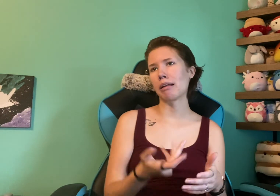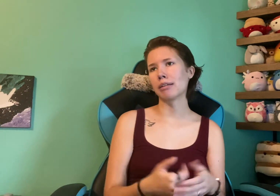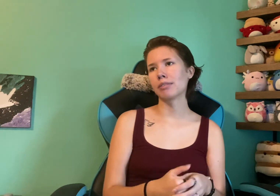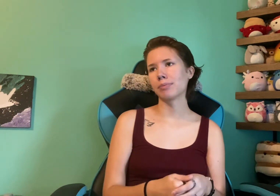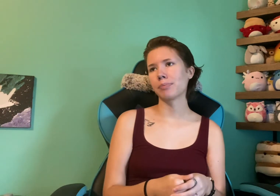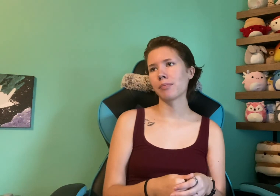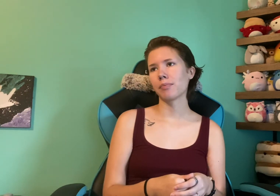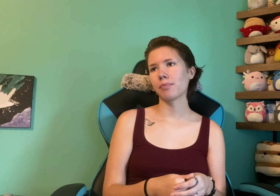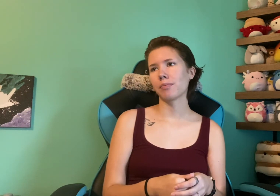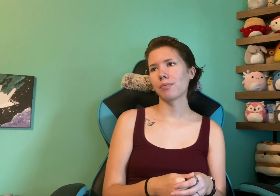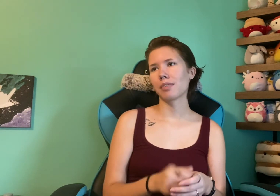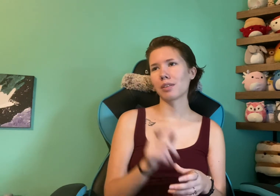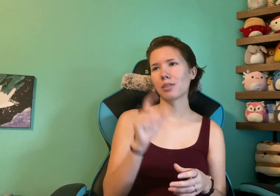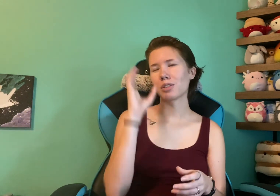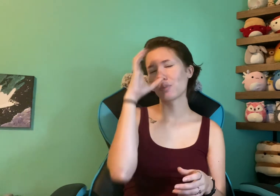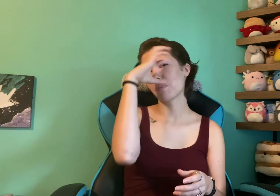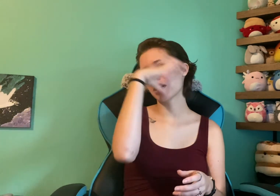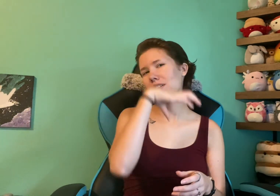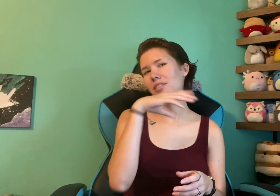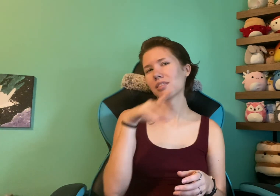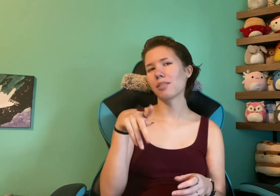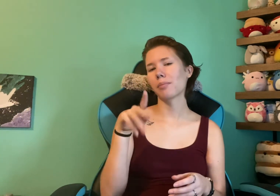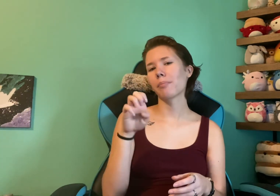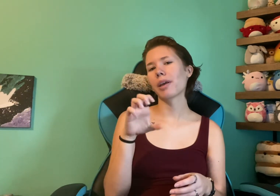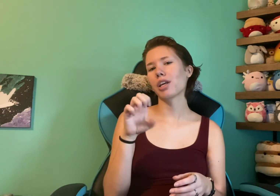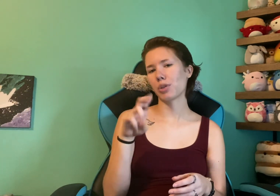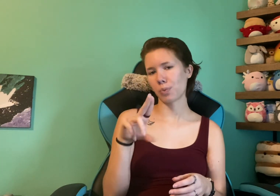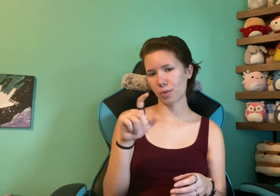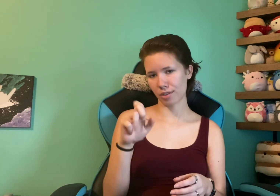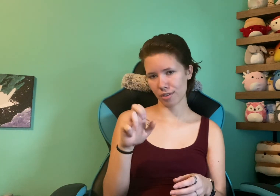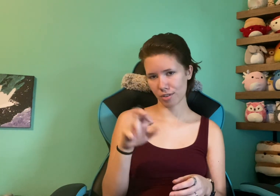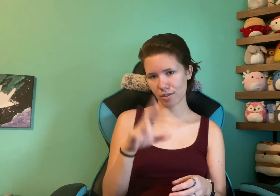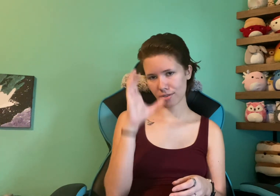peculiar are synonymous words.